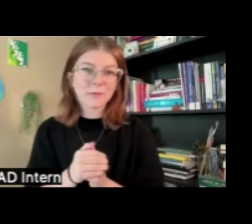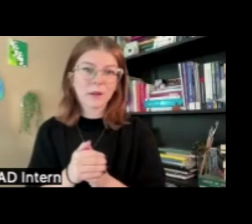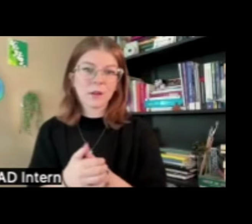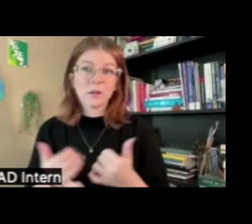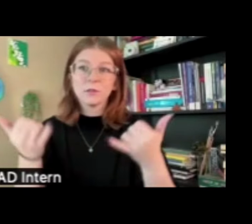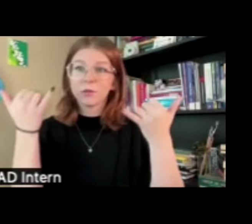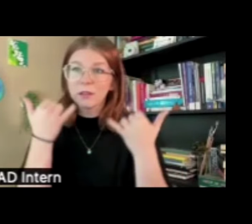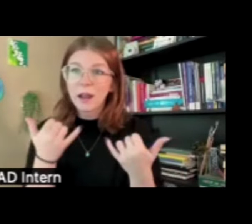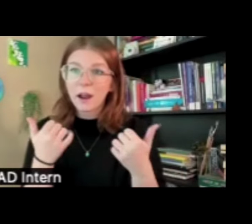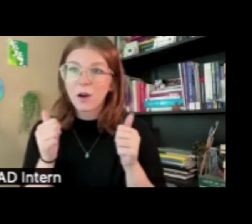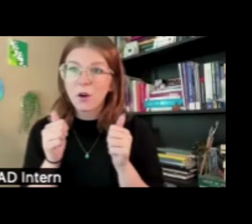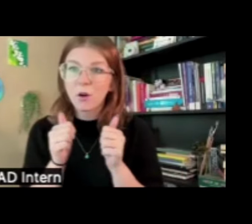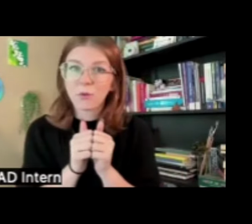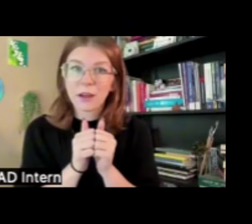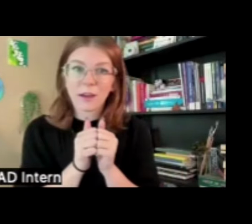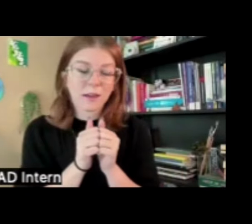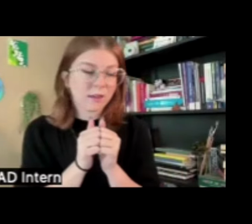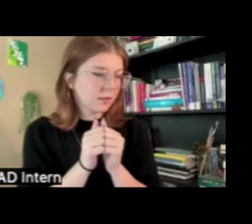Okay,